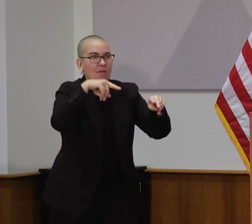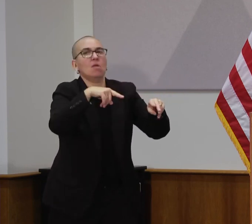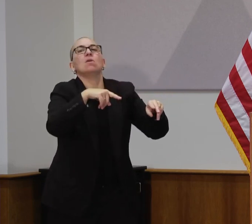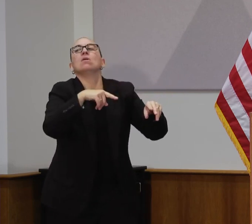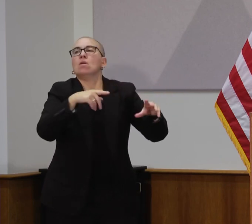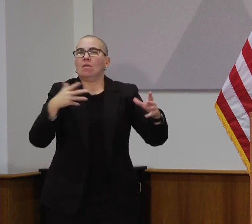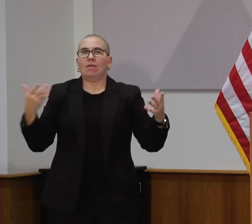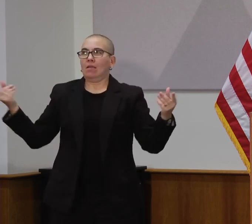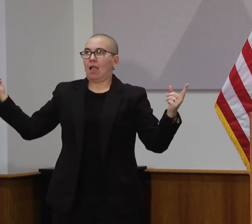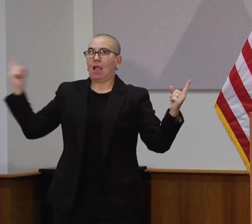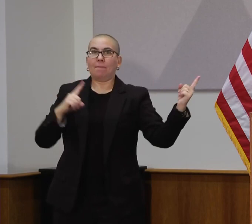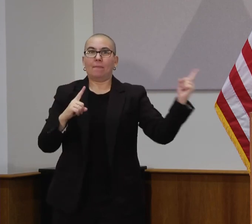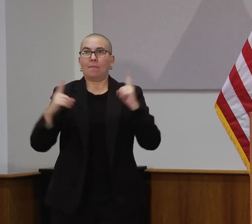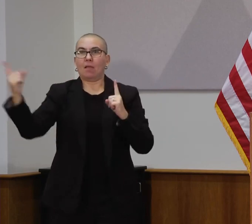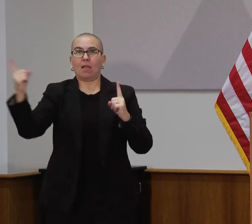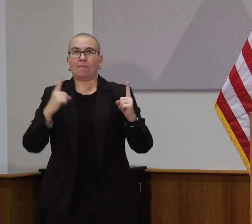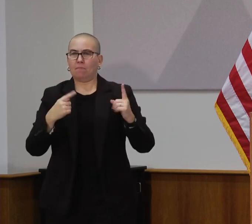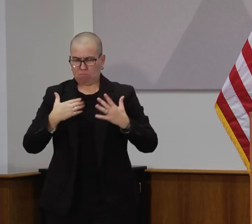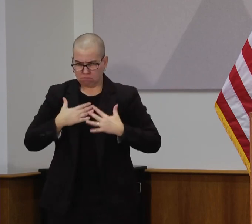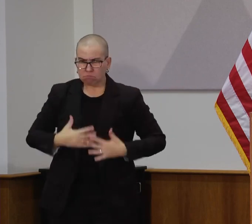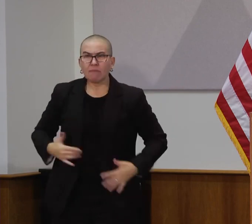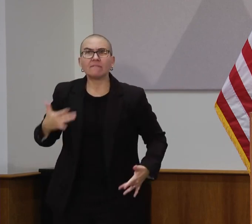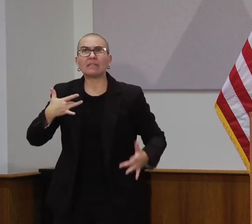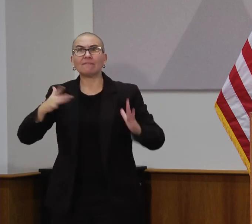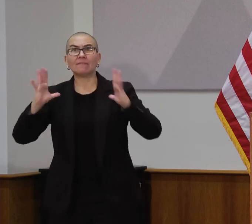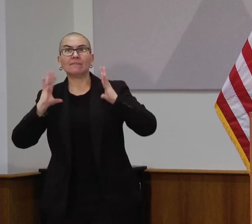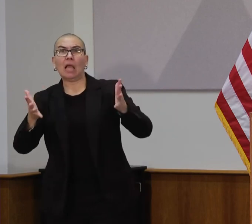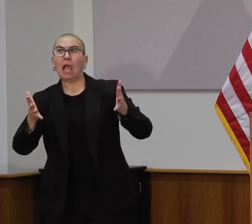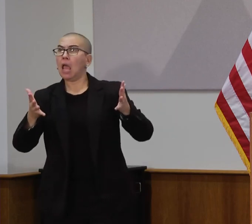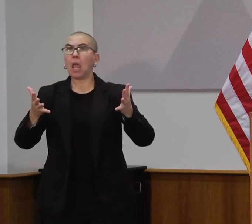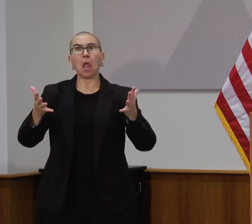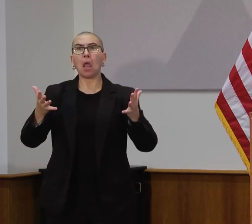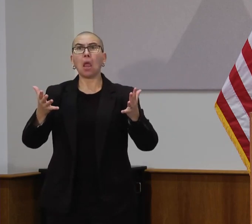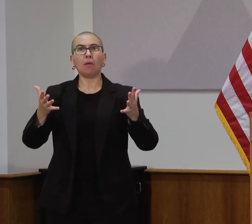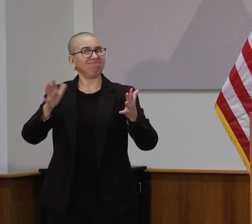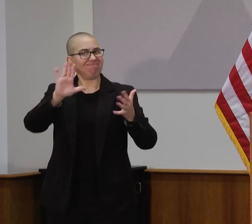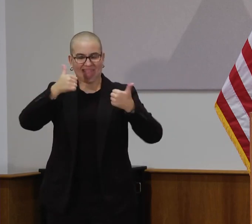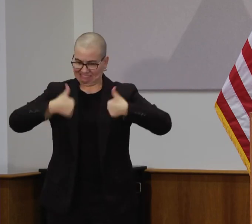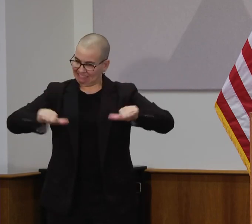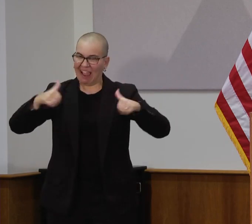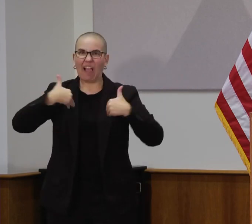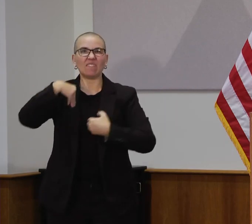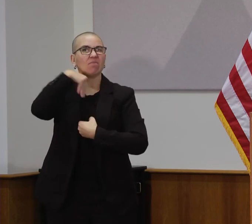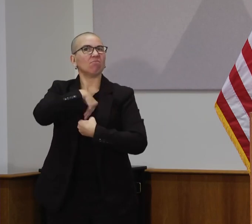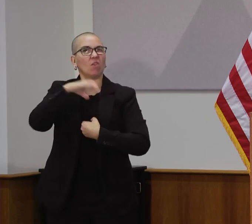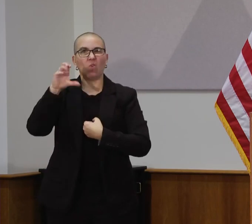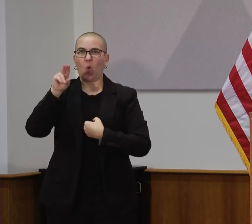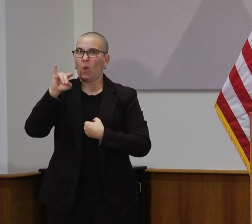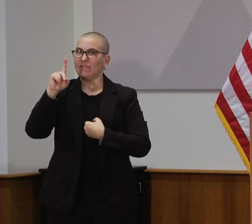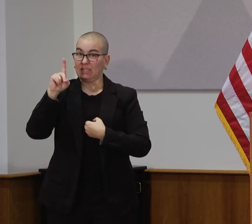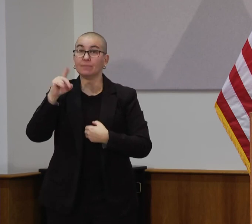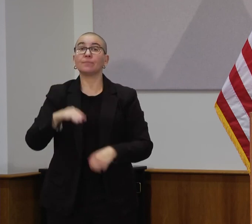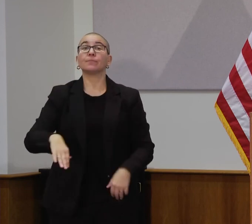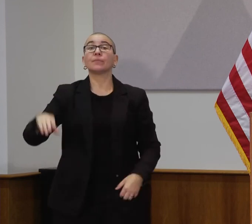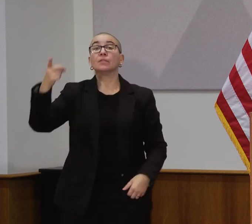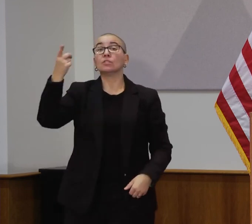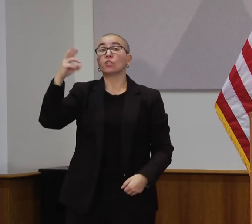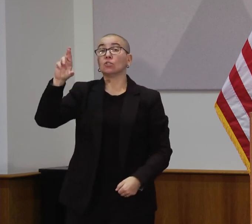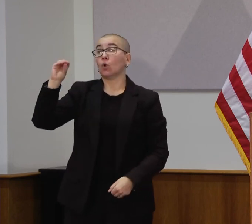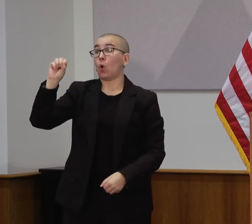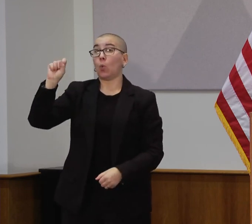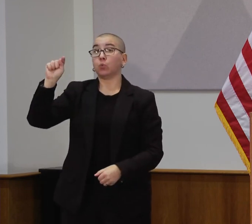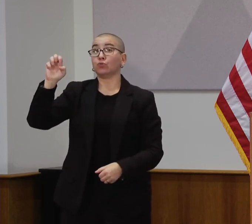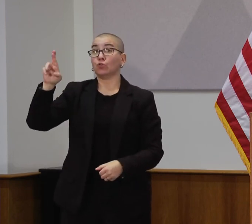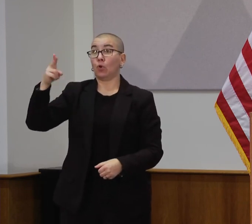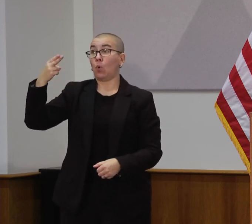can spread the virus. And as Dr. Osterholm said, by making some adjustments this year, we can give our families and our communities